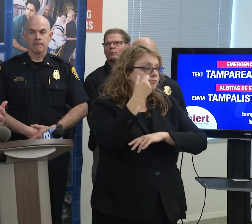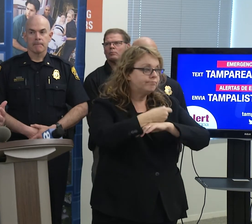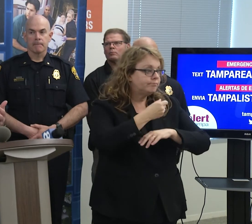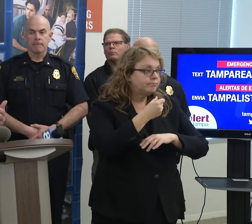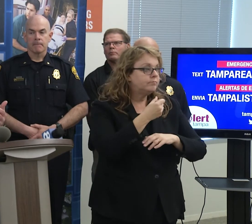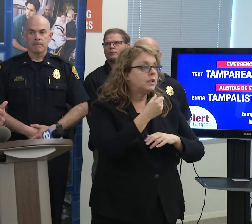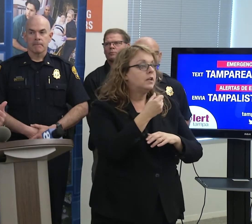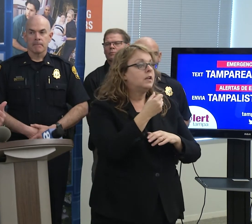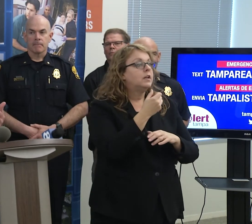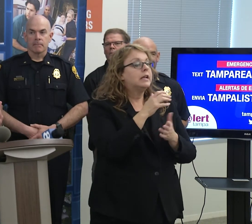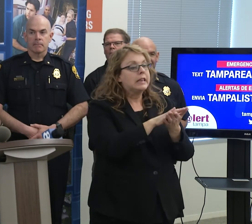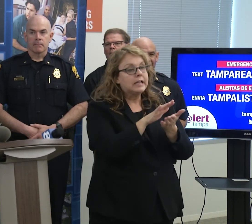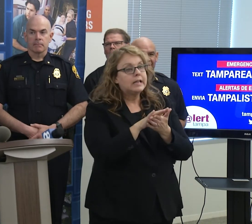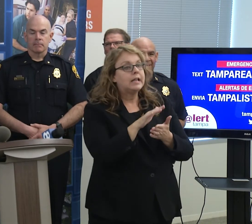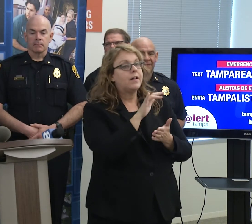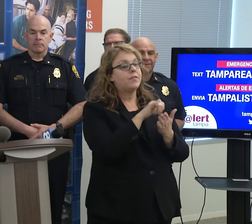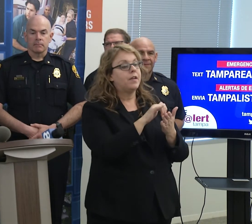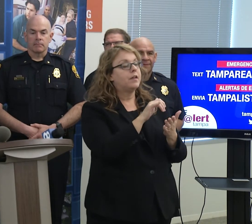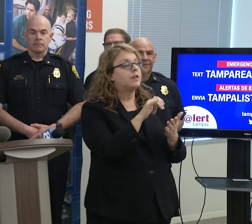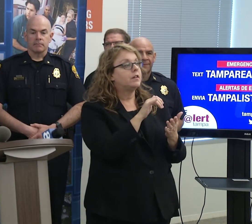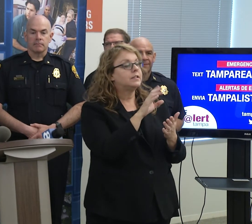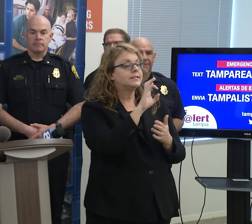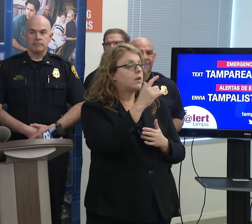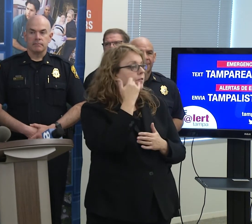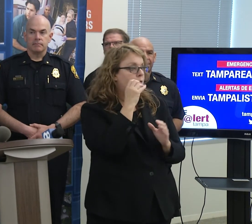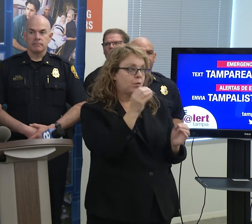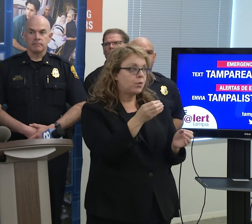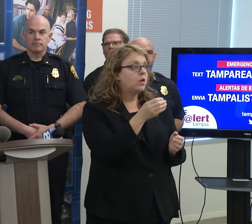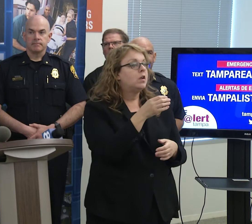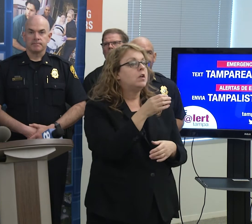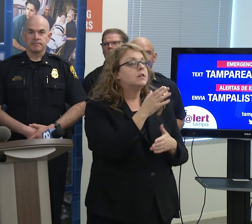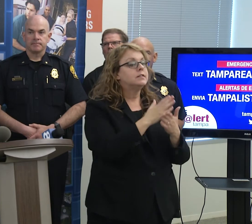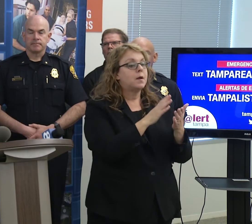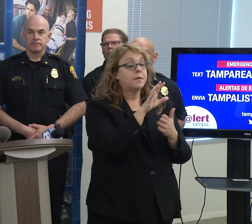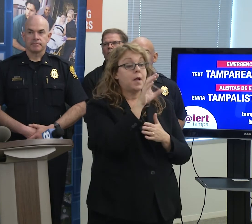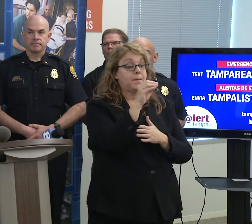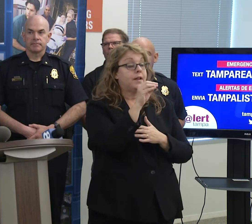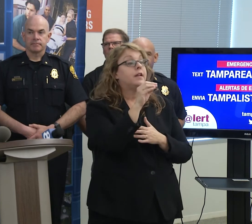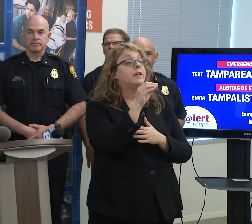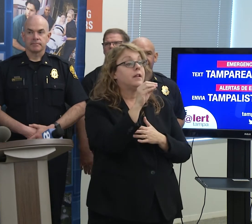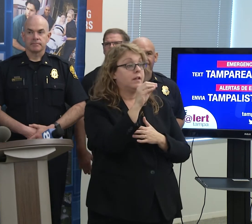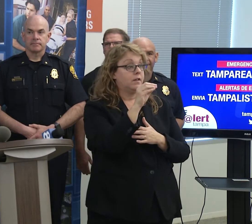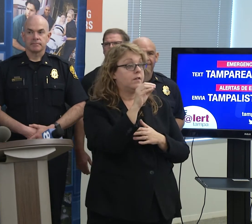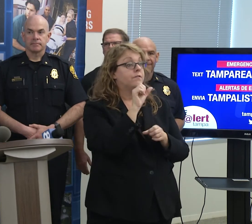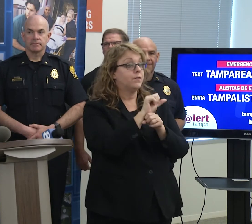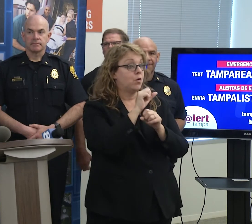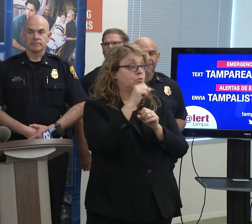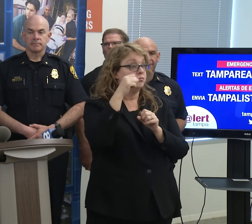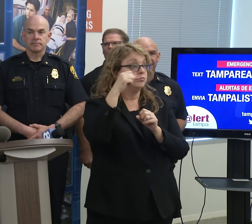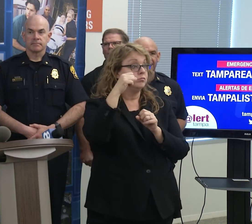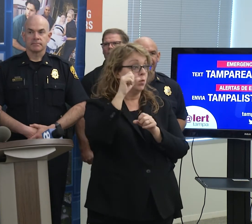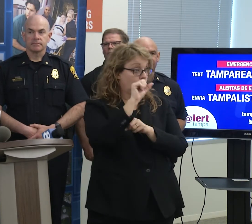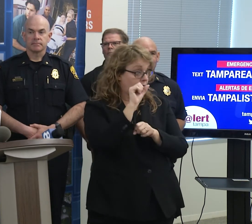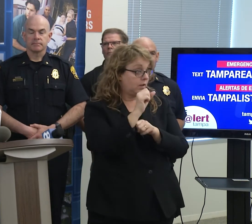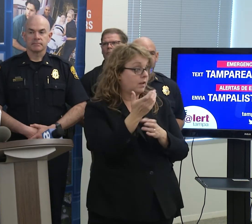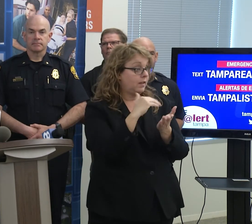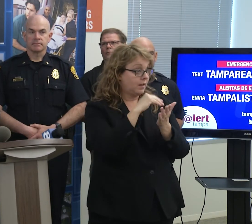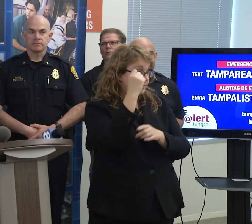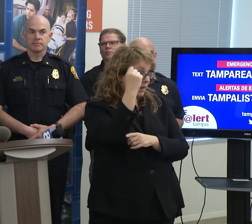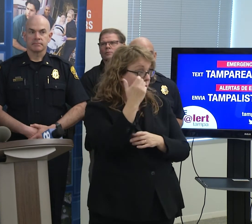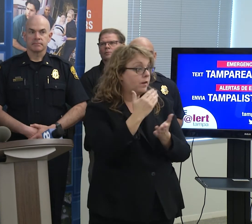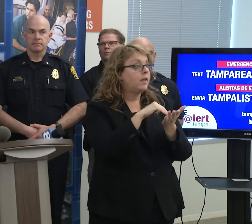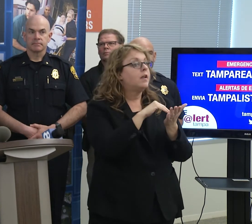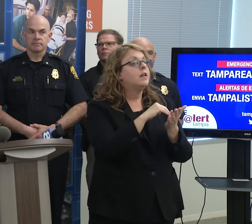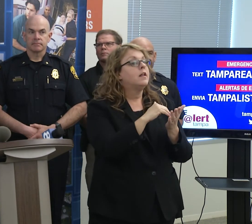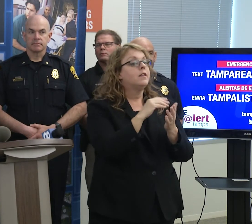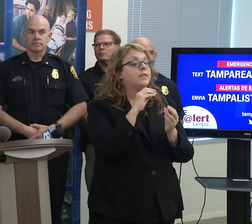cleaning up, and they were some of the companies were able to get their cell towers back up as they were cleaning up, trying